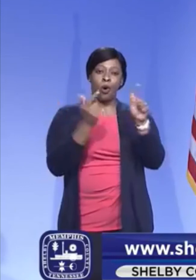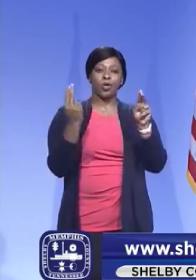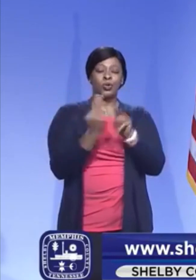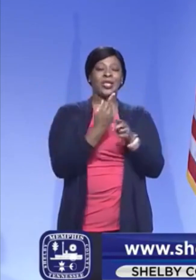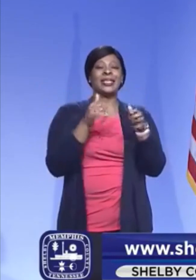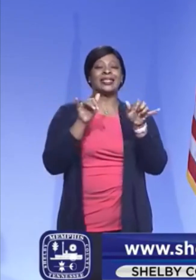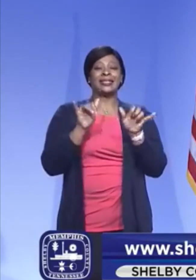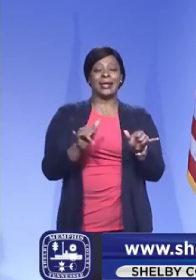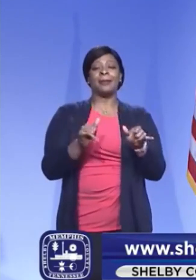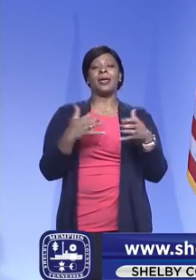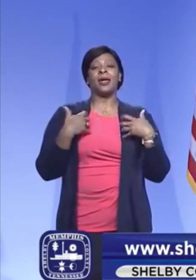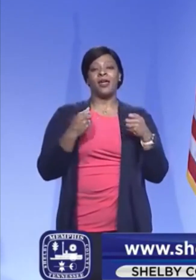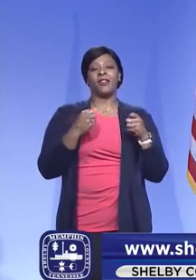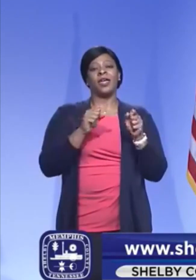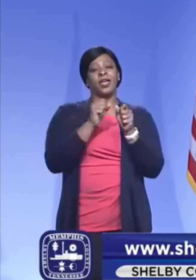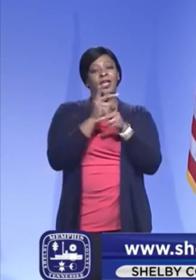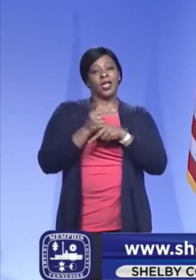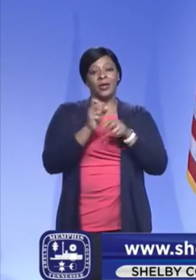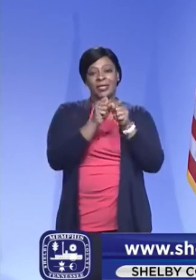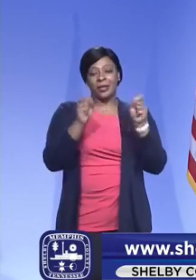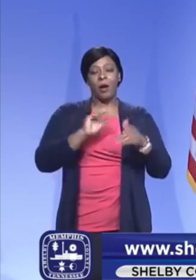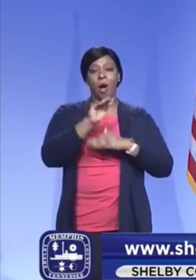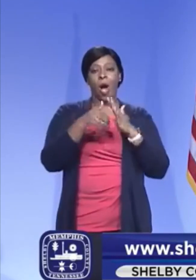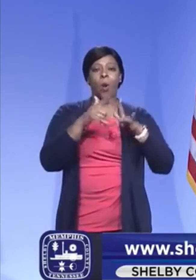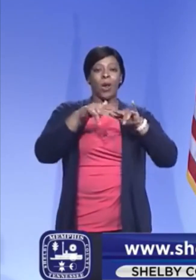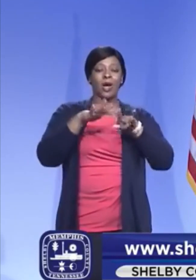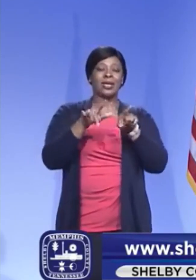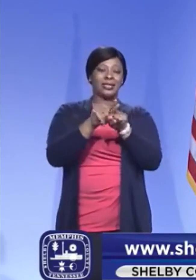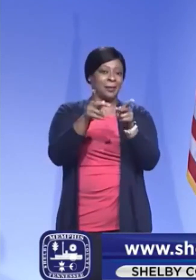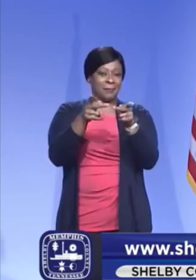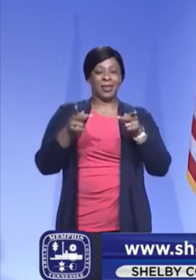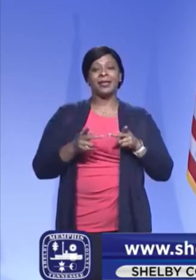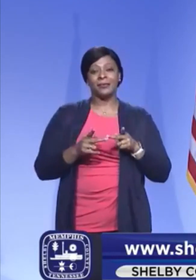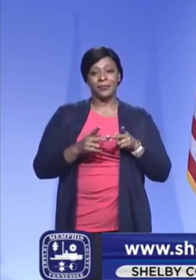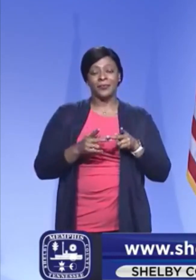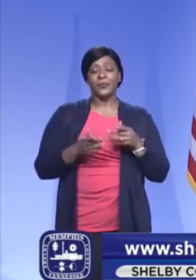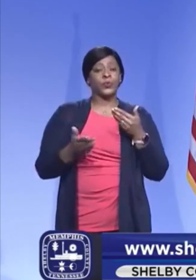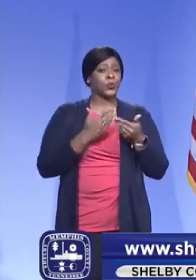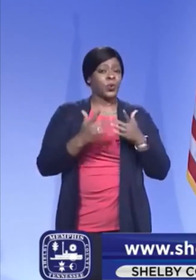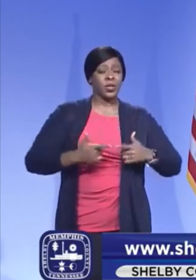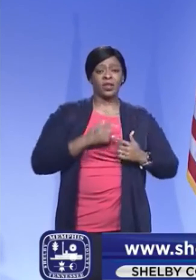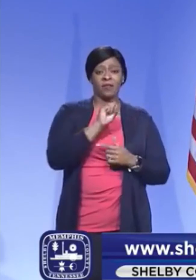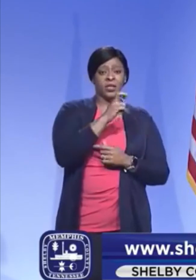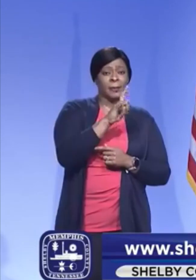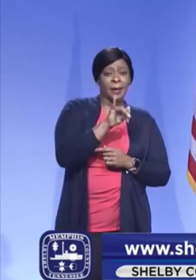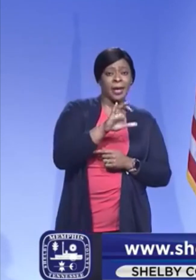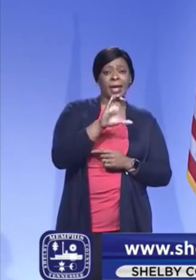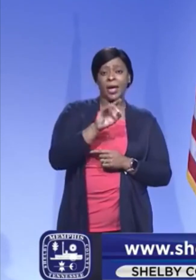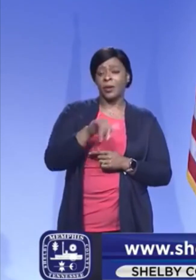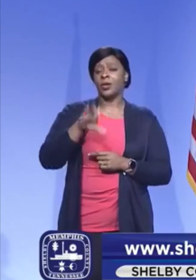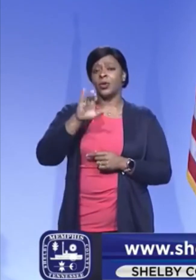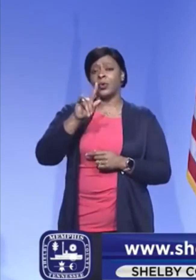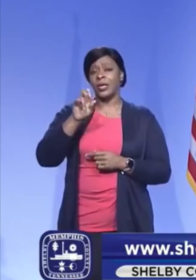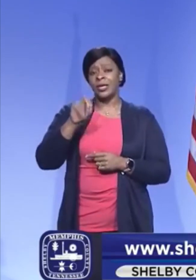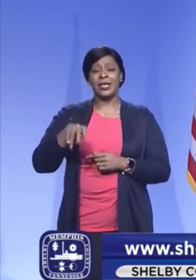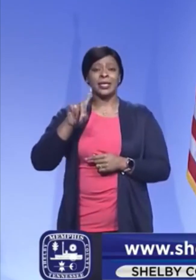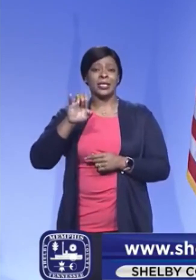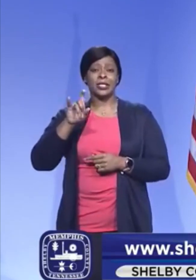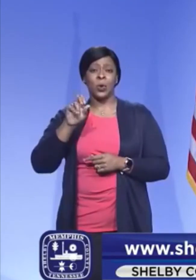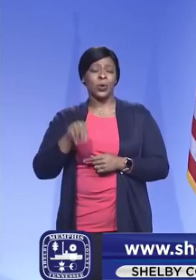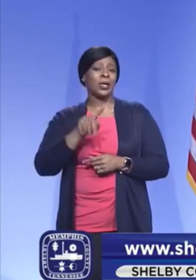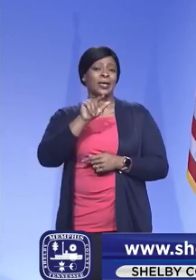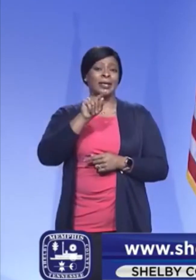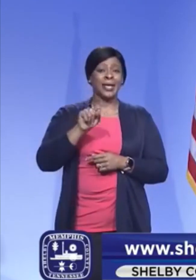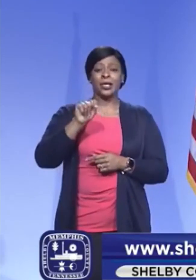same healthcare systems. We're all relying on the same places. So whether you live in Shelby County, Crittenden County, DeSoto County, Tate County,